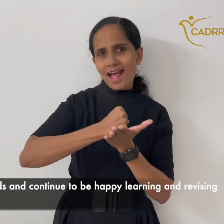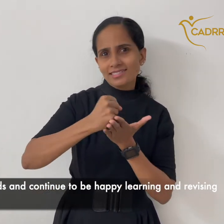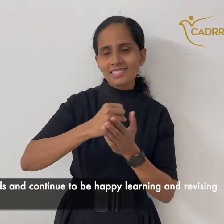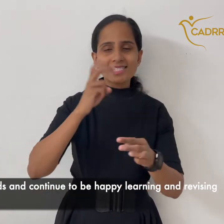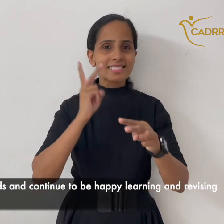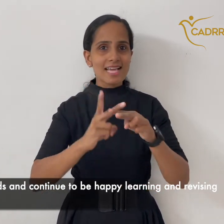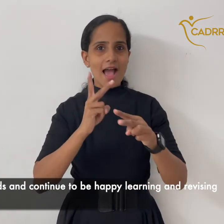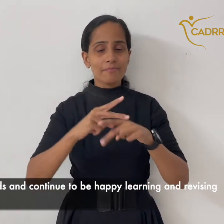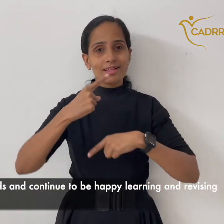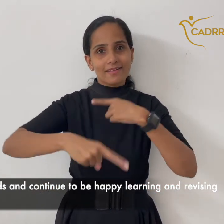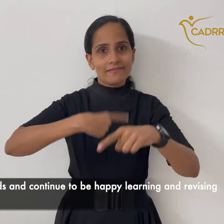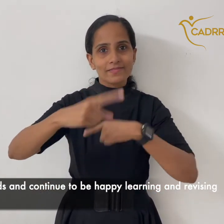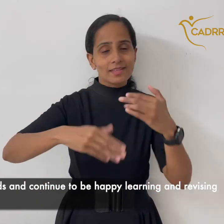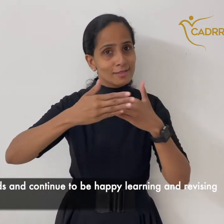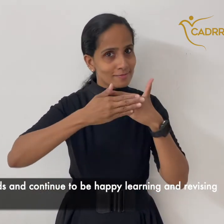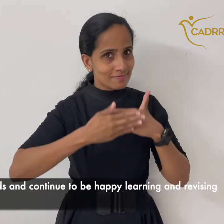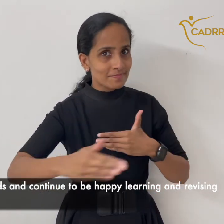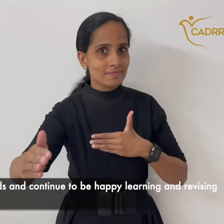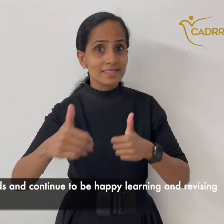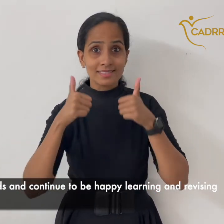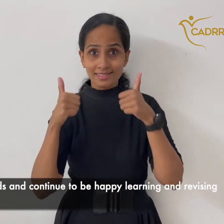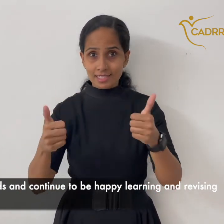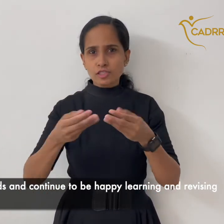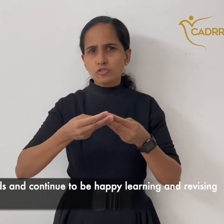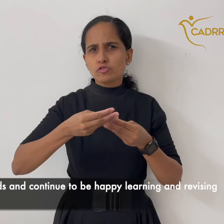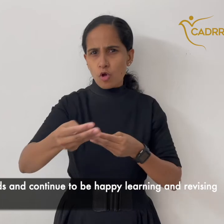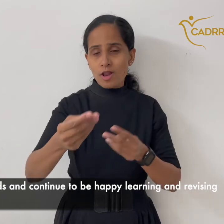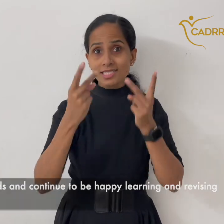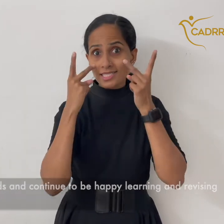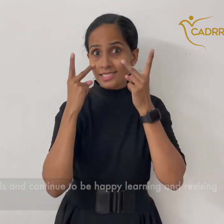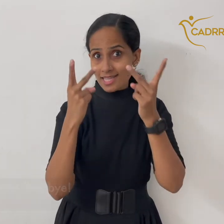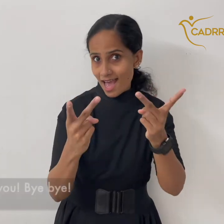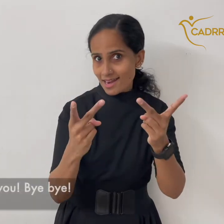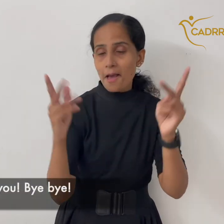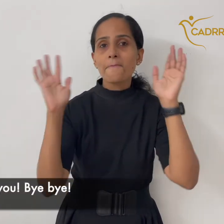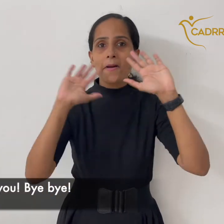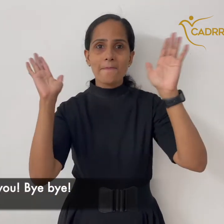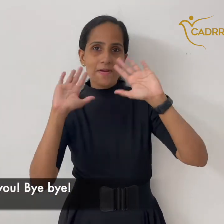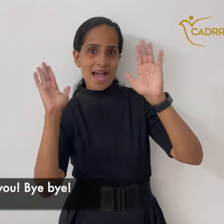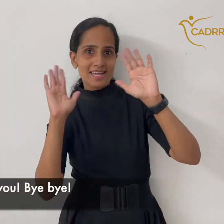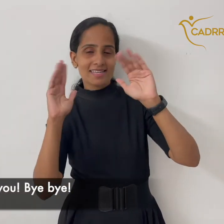learning and revising. See you soon. Thank you. Bye bye.